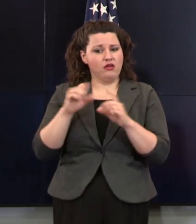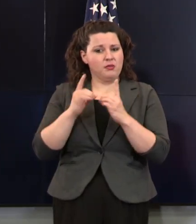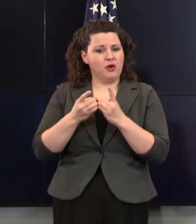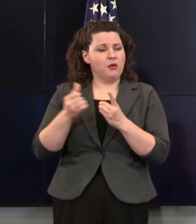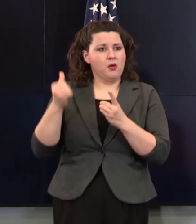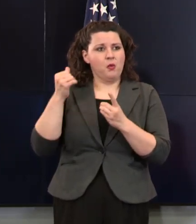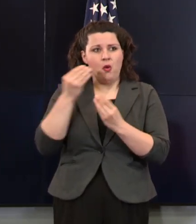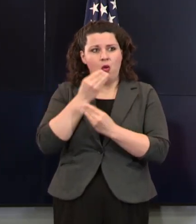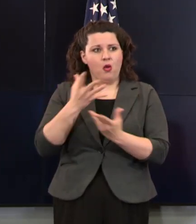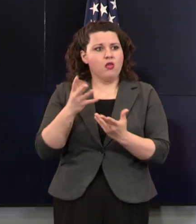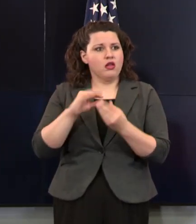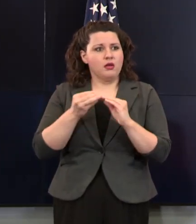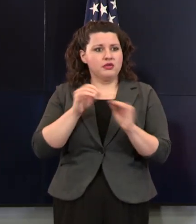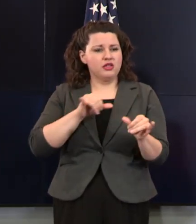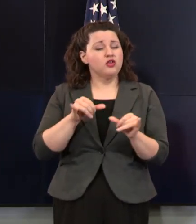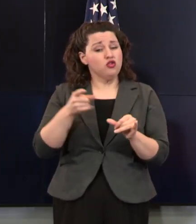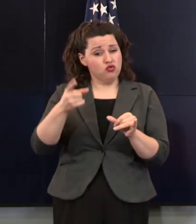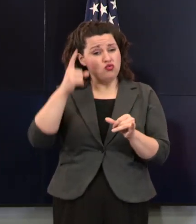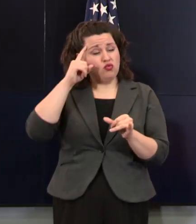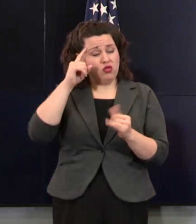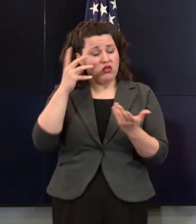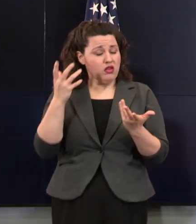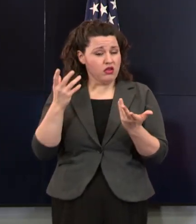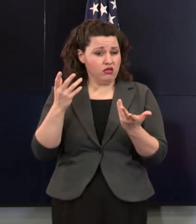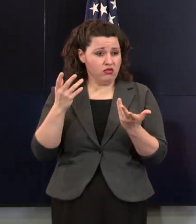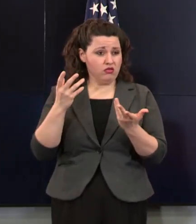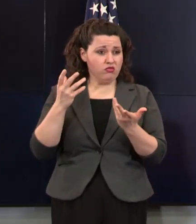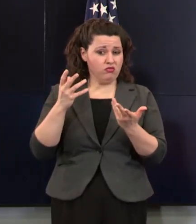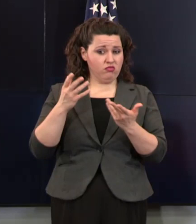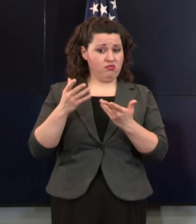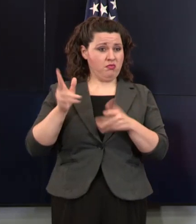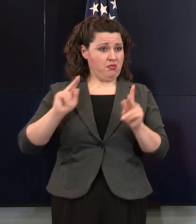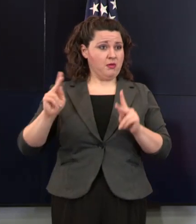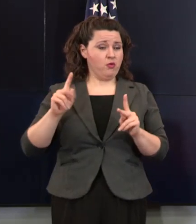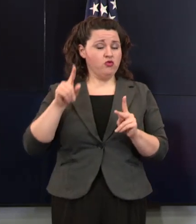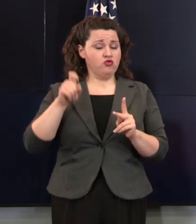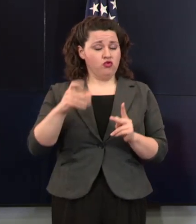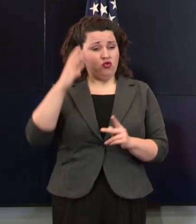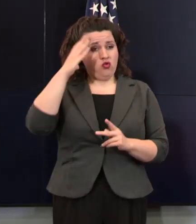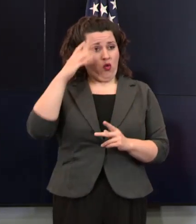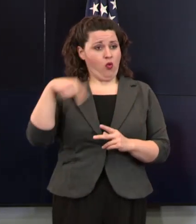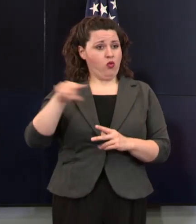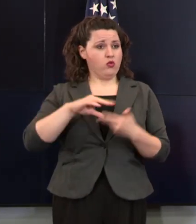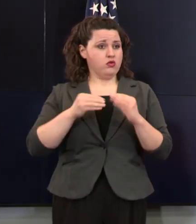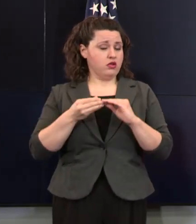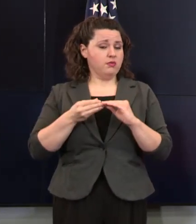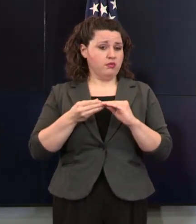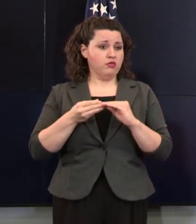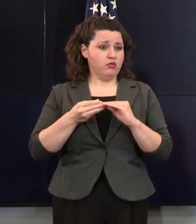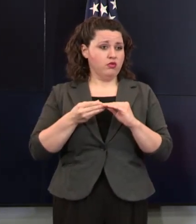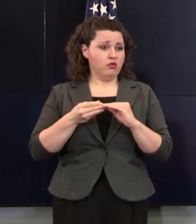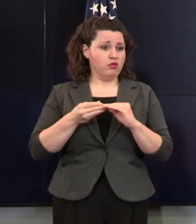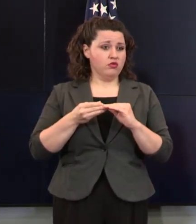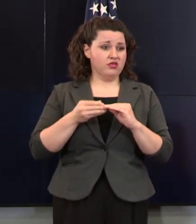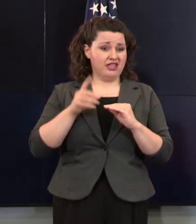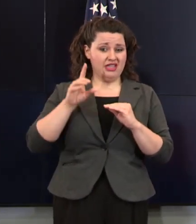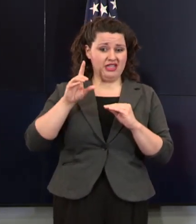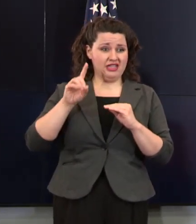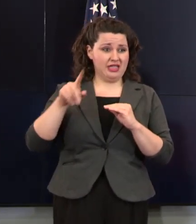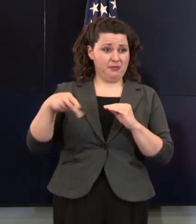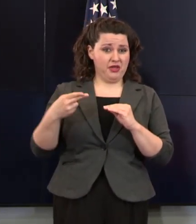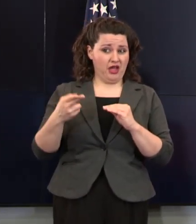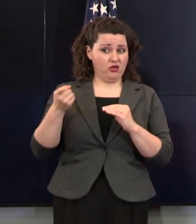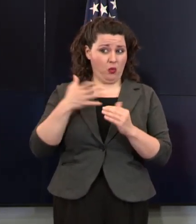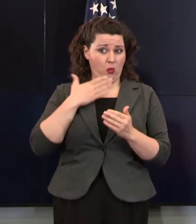either. Do you believe it's in the public interest for the public to know those numbers? Is DPH willing to